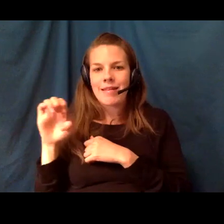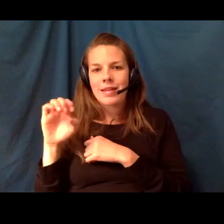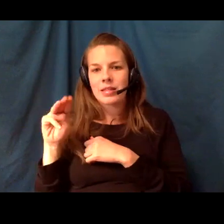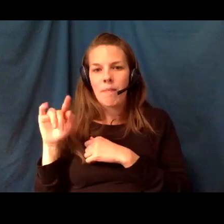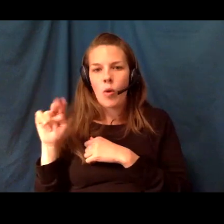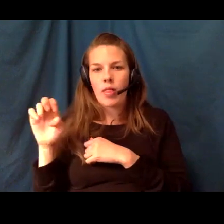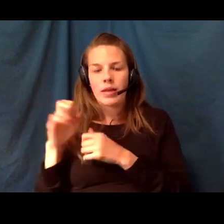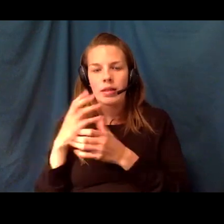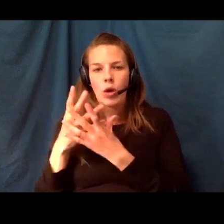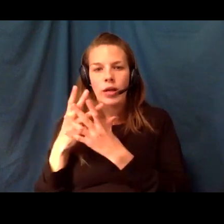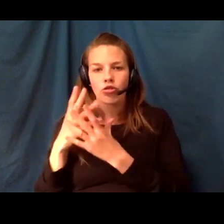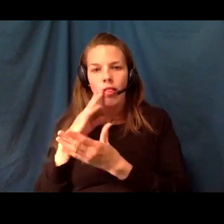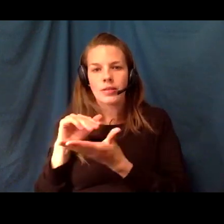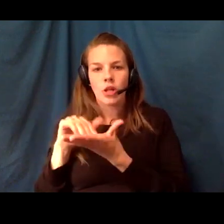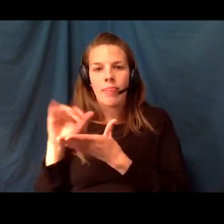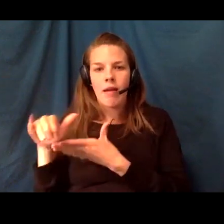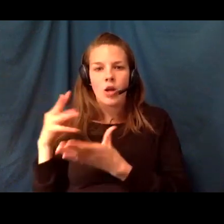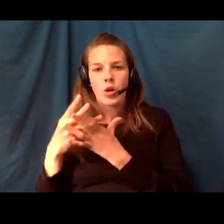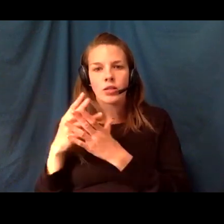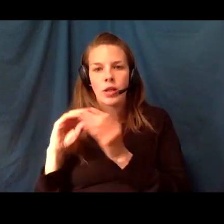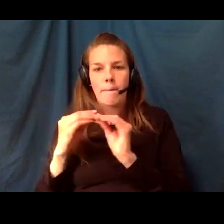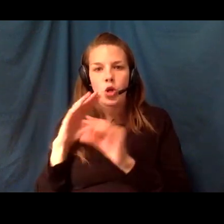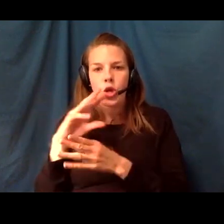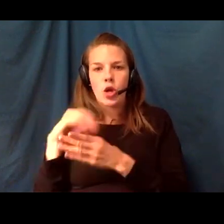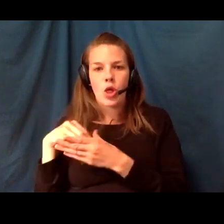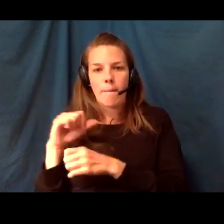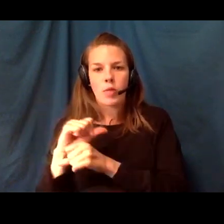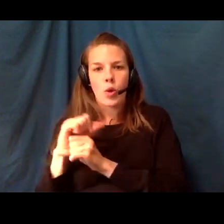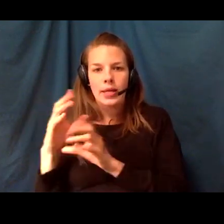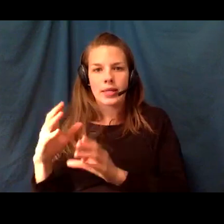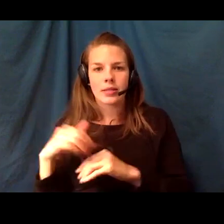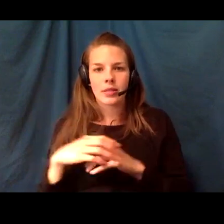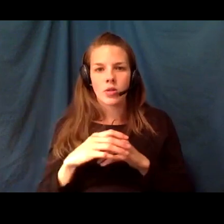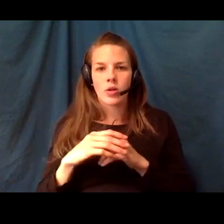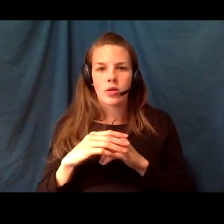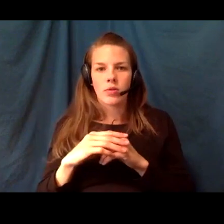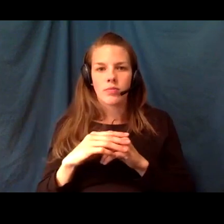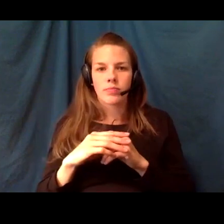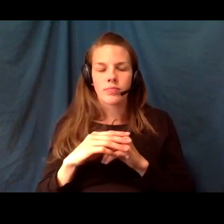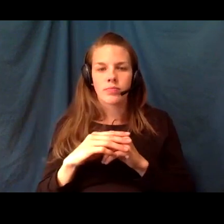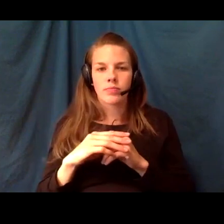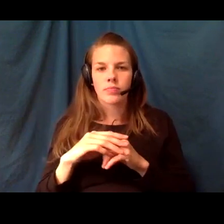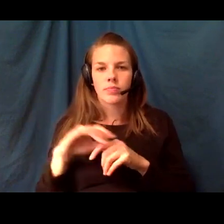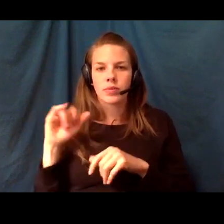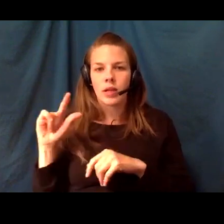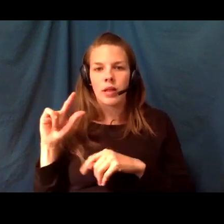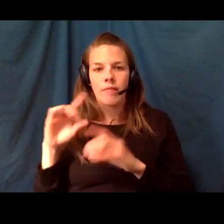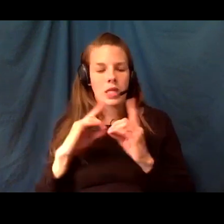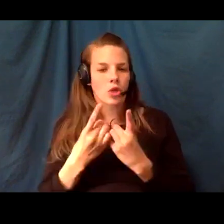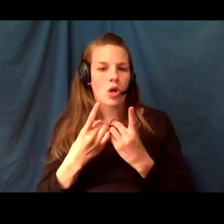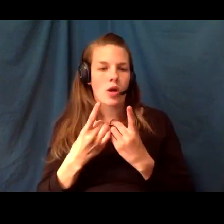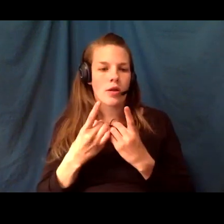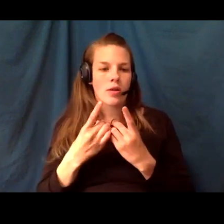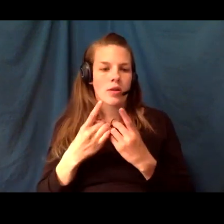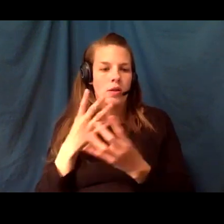Center, and do the Correctional Center numbers include employees? So the Illinois Department of